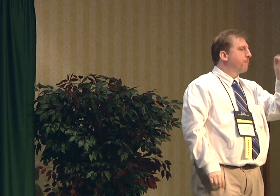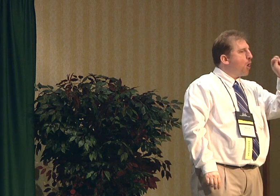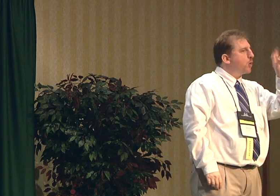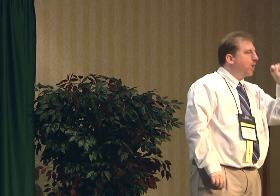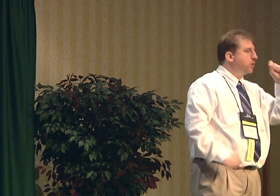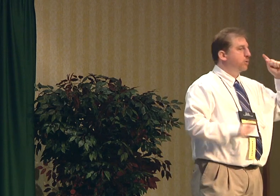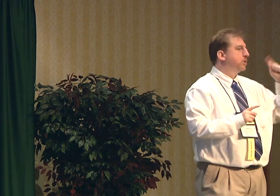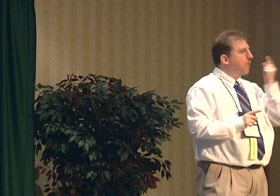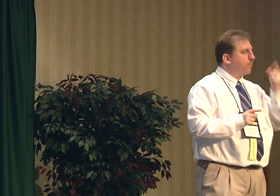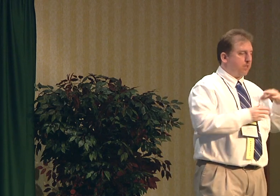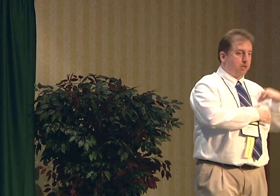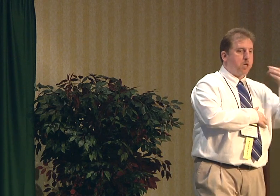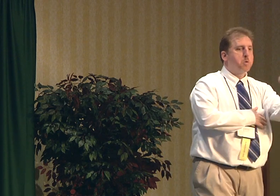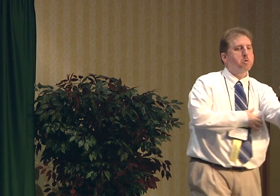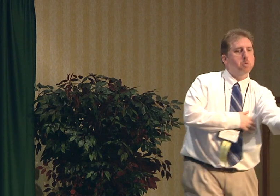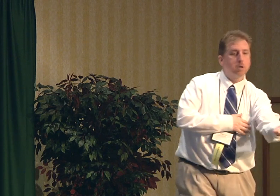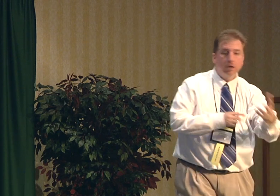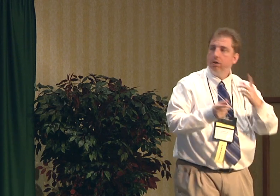The financial incentives actually